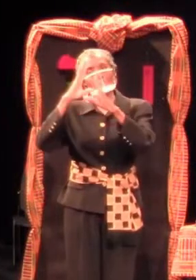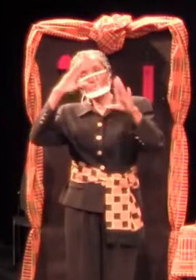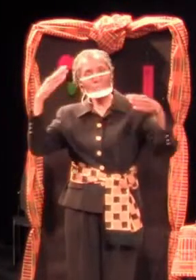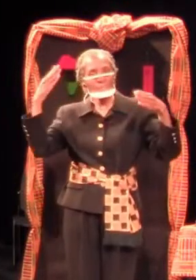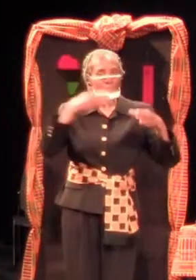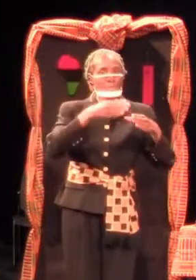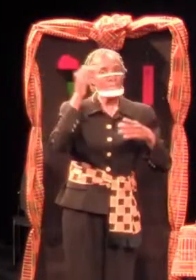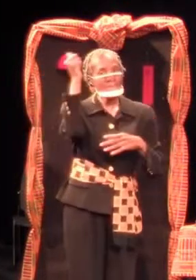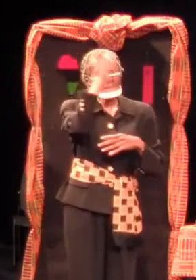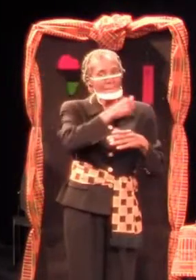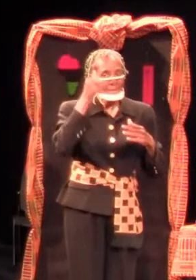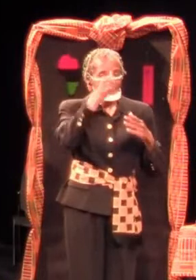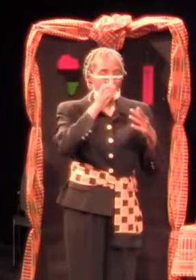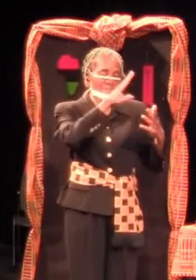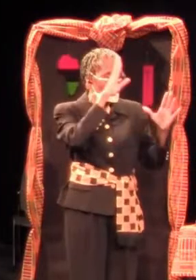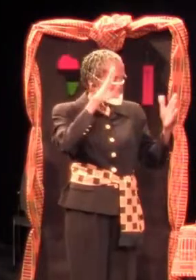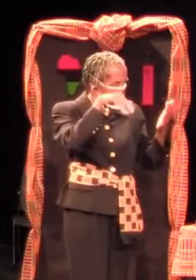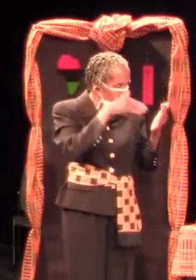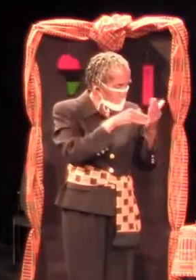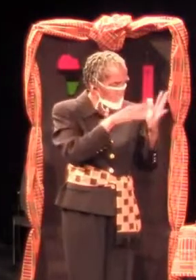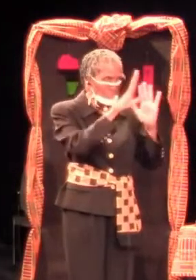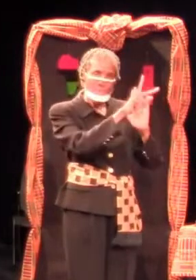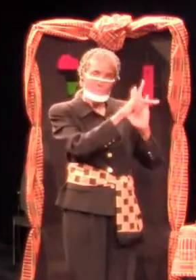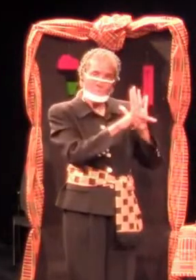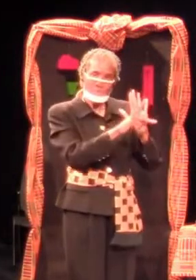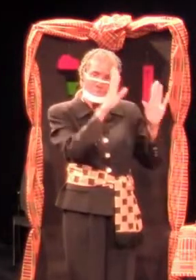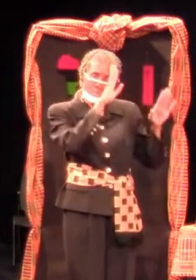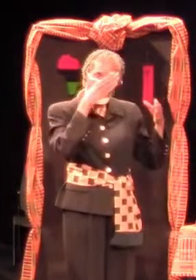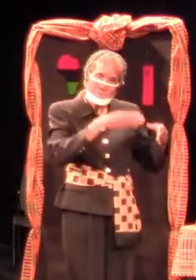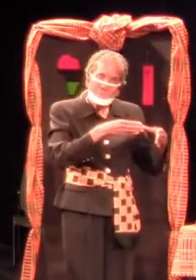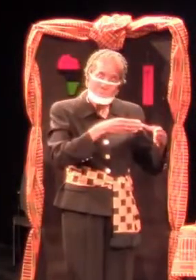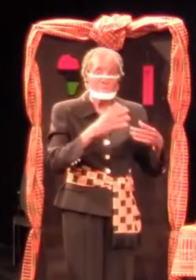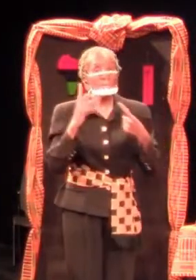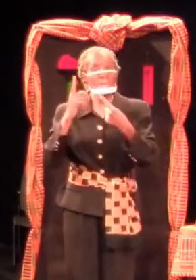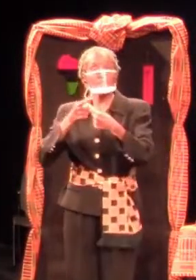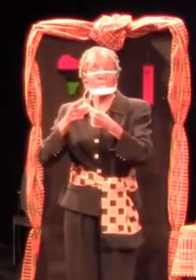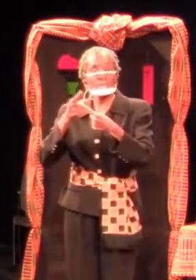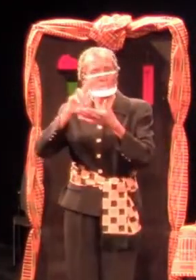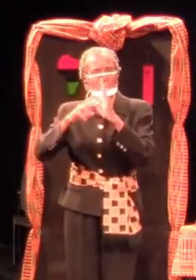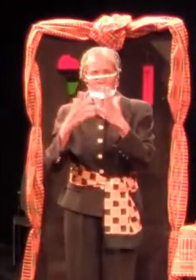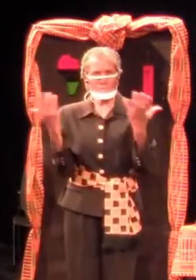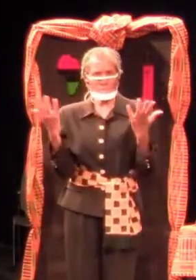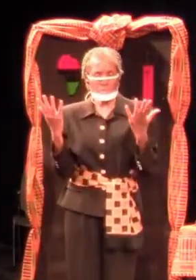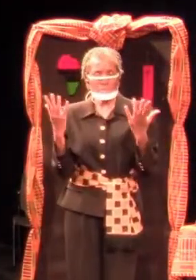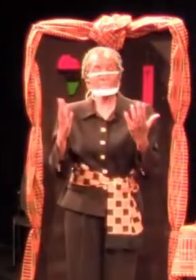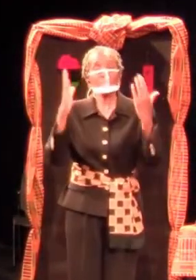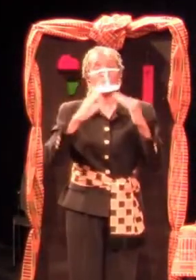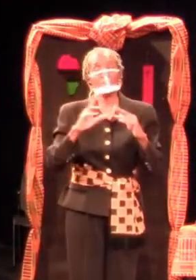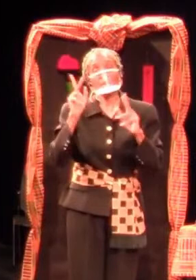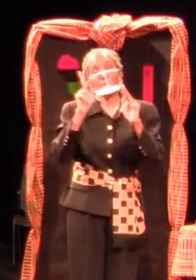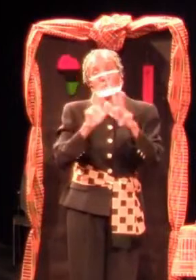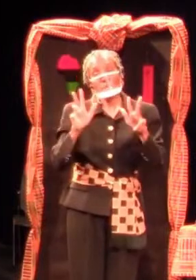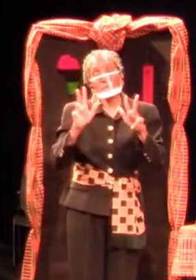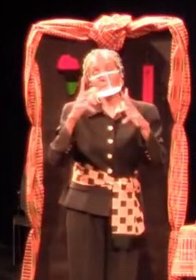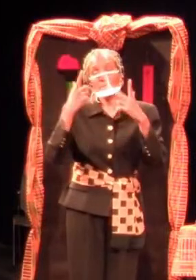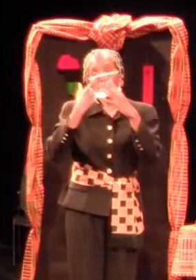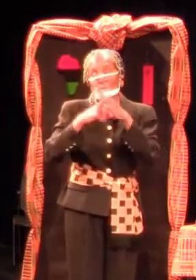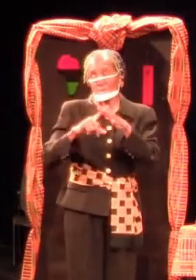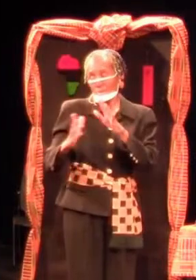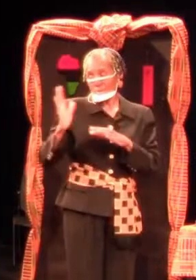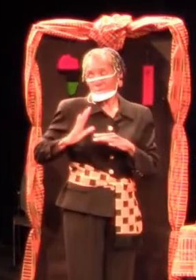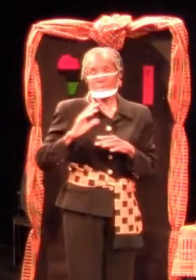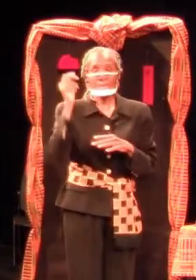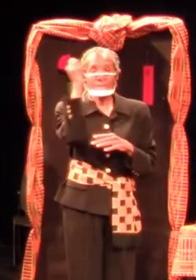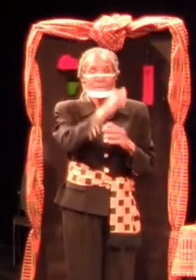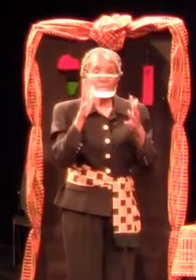Afrocentric model. So what are these struggles? Kwanzaa is a product of the 1960